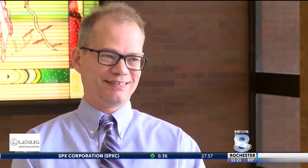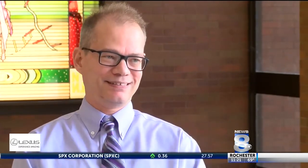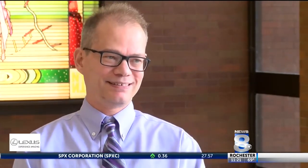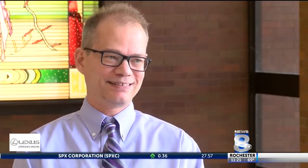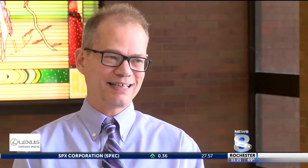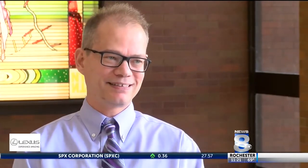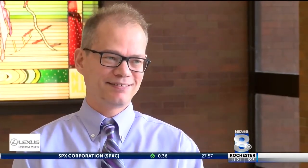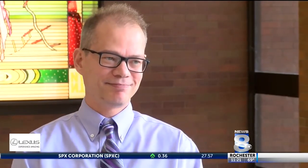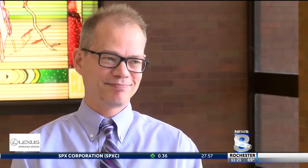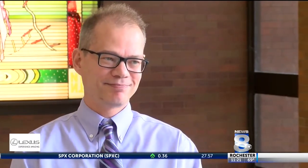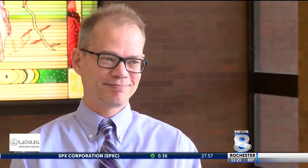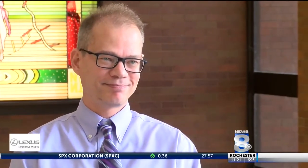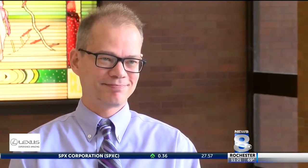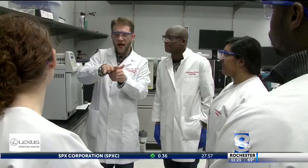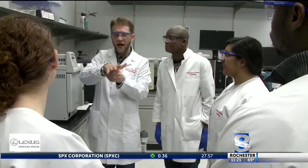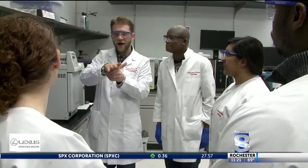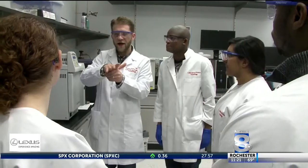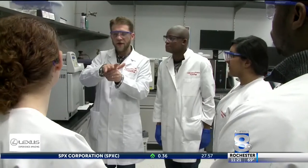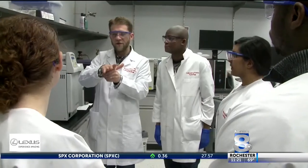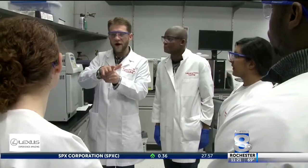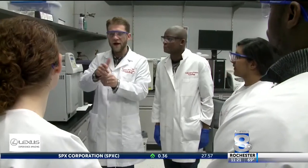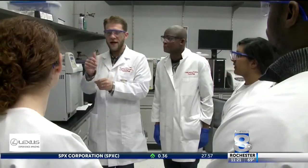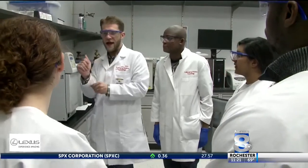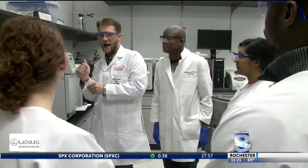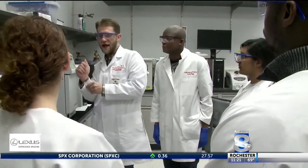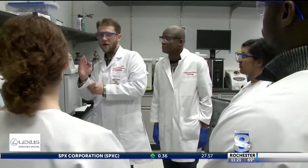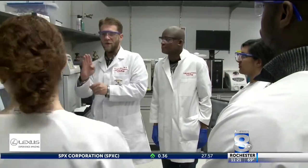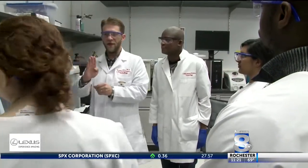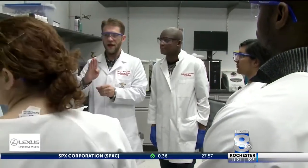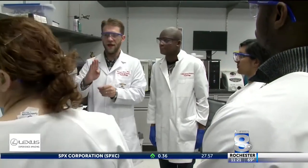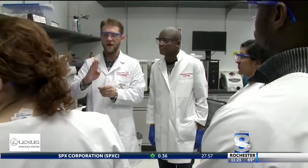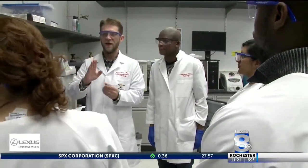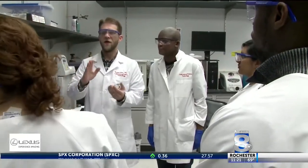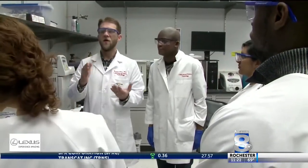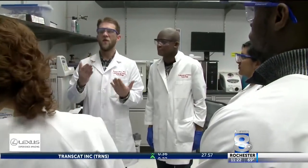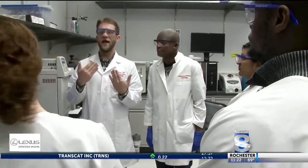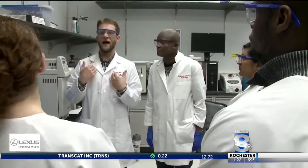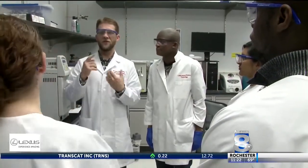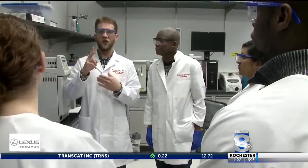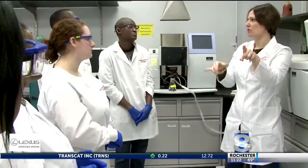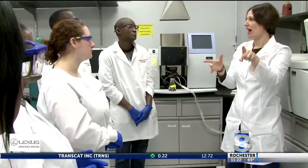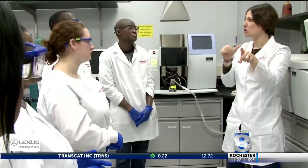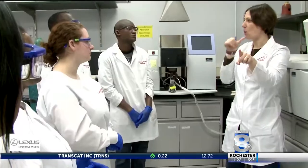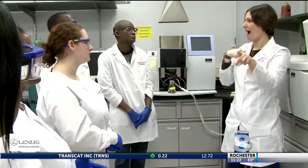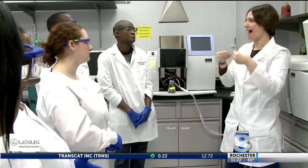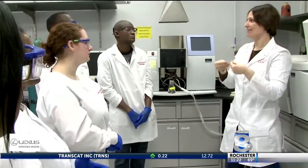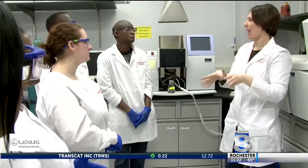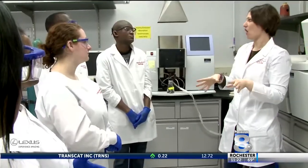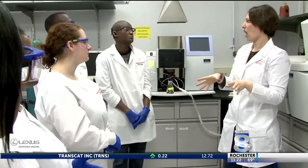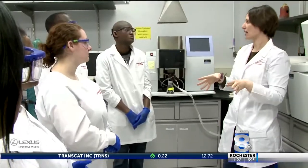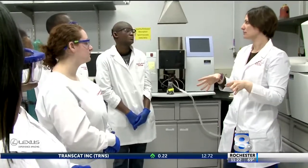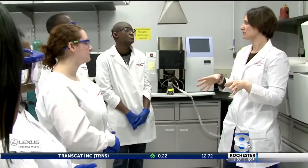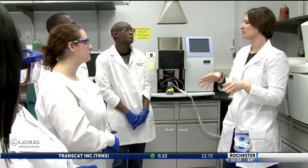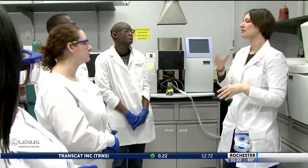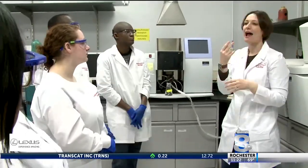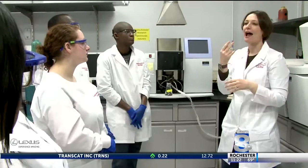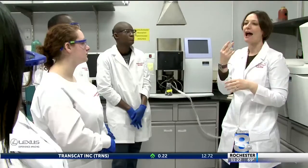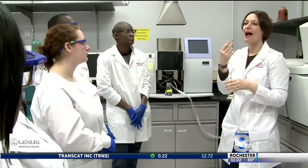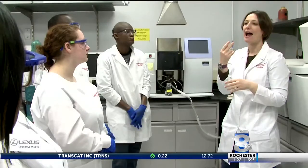be as a deaf scientist. They will be working with the students over a three-year period while also offering summer programs that will go